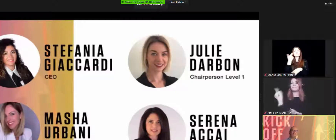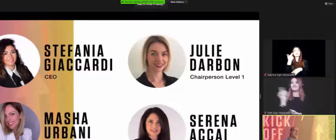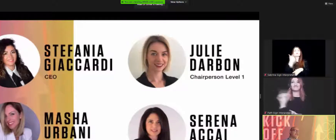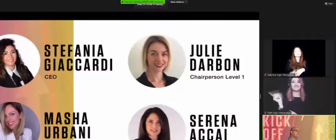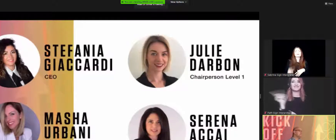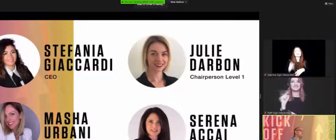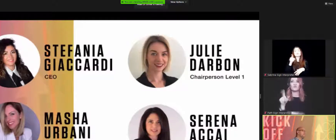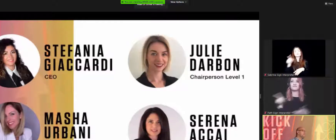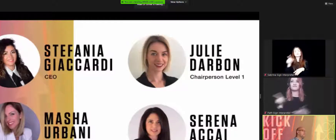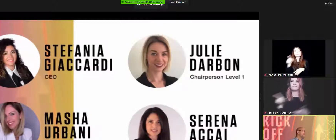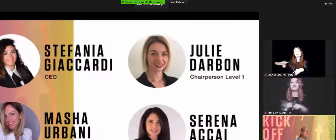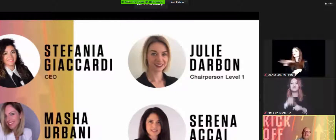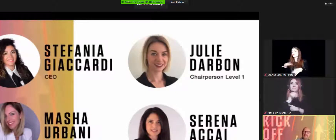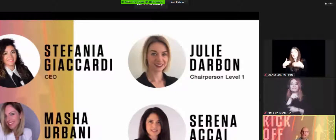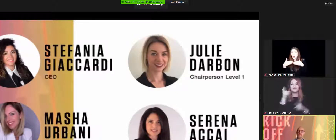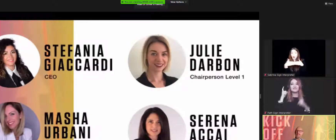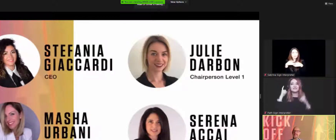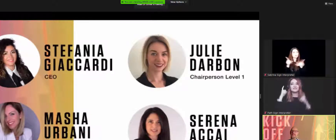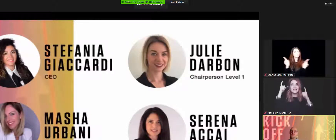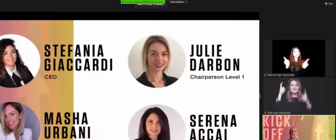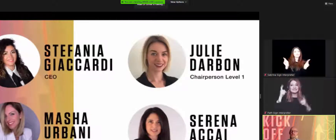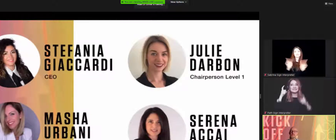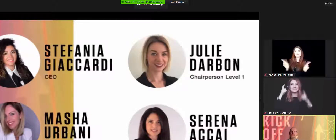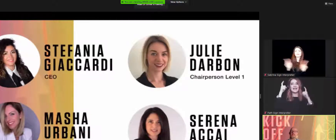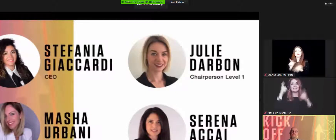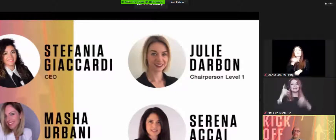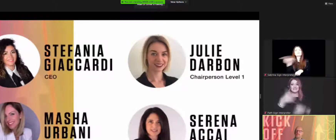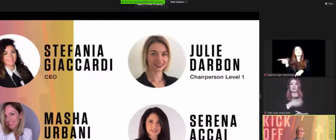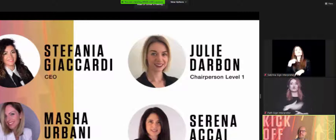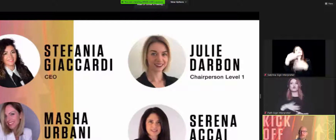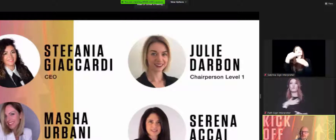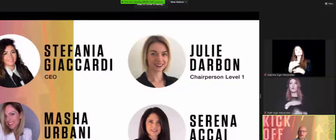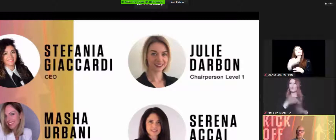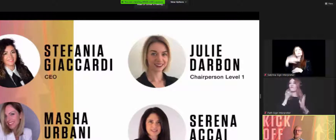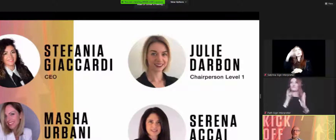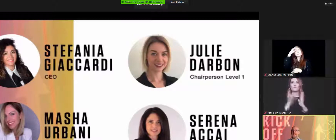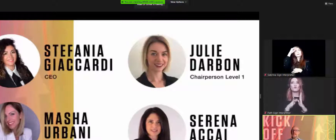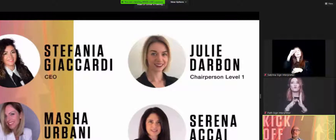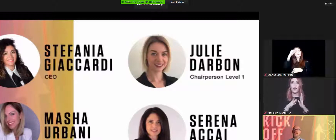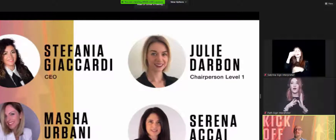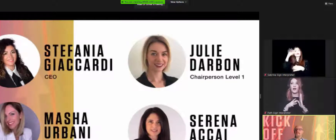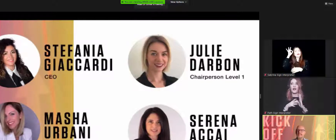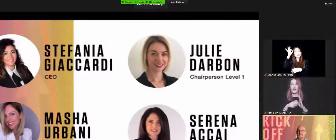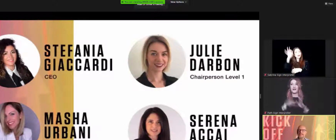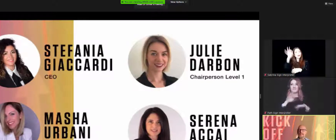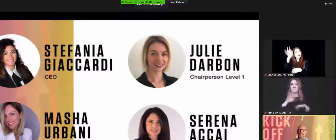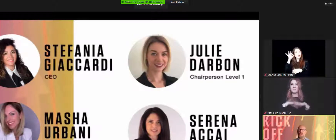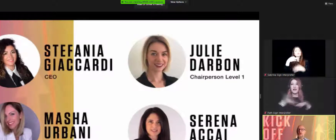after having kids next to them, making the business grow. They are